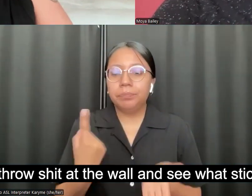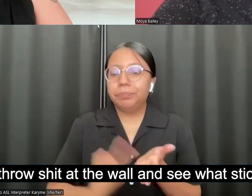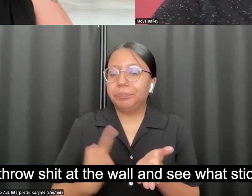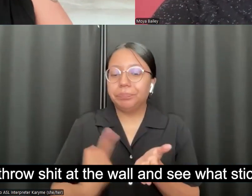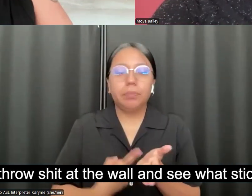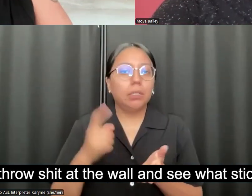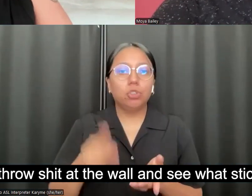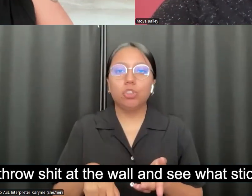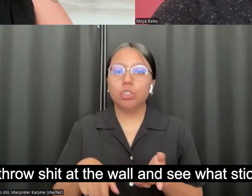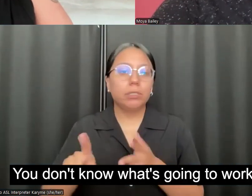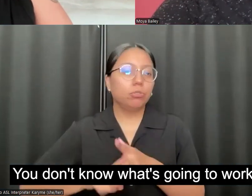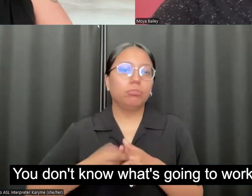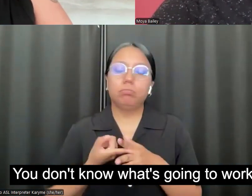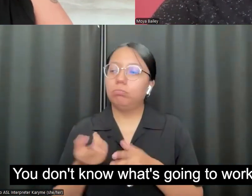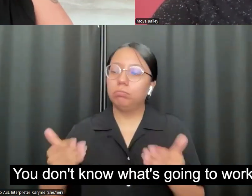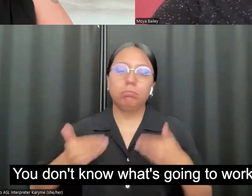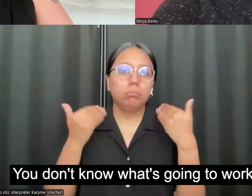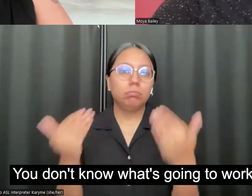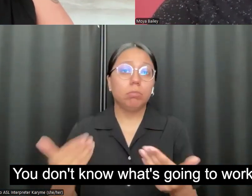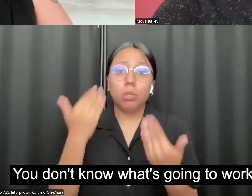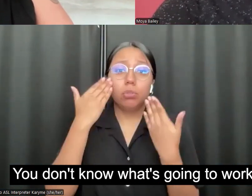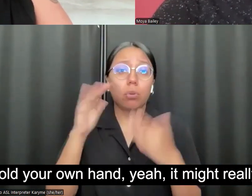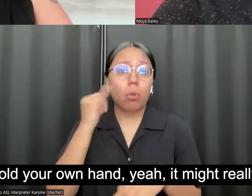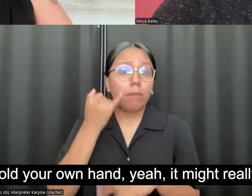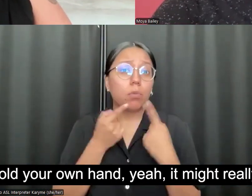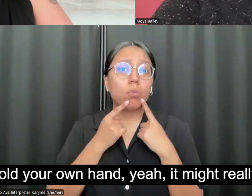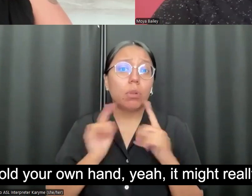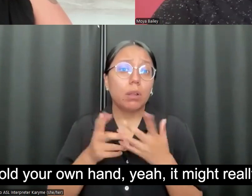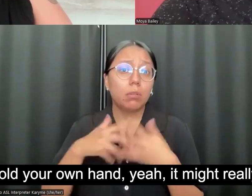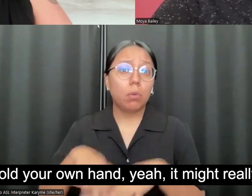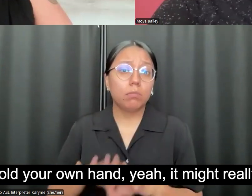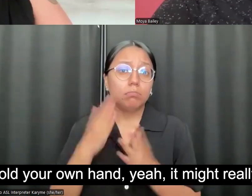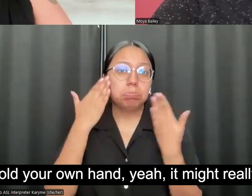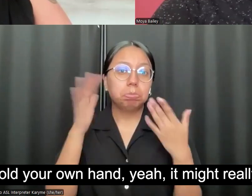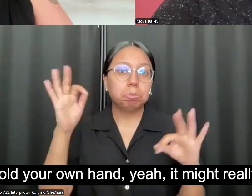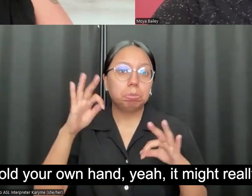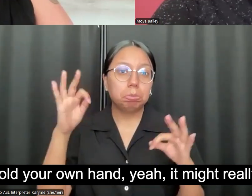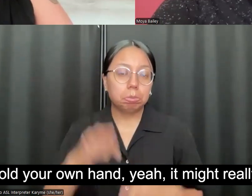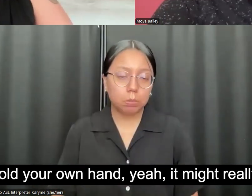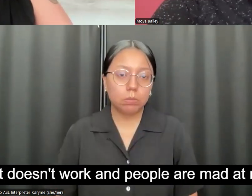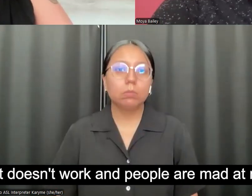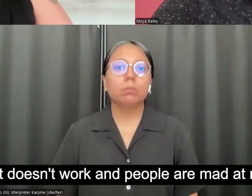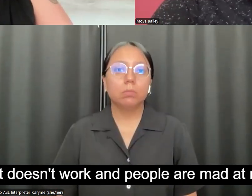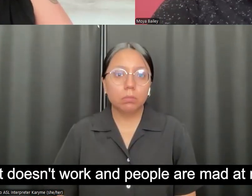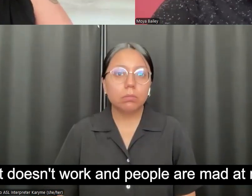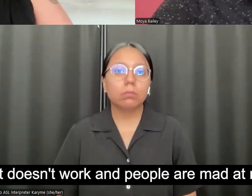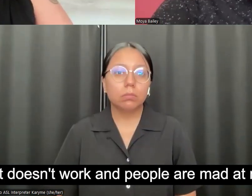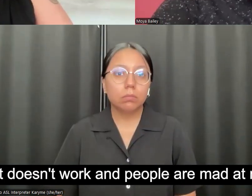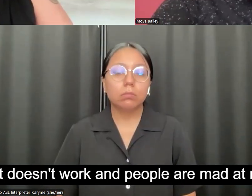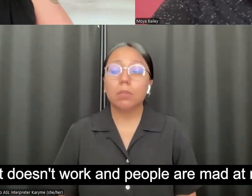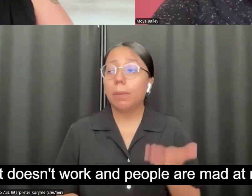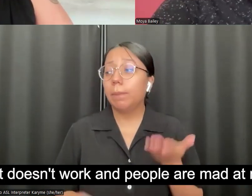see what sticks, and you don't know if it's gonna work. And you kind of hold your own hand and be like, yeah, it might really suck if